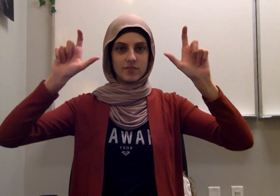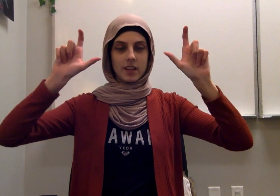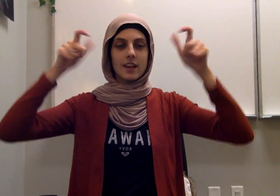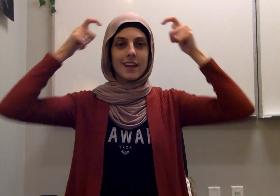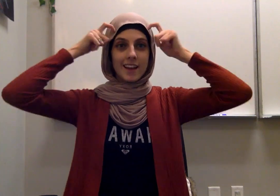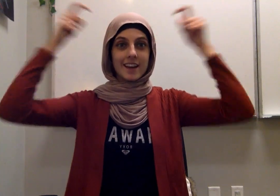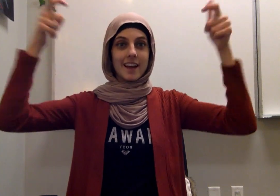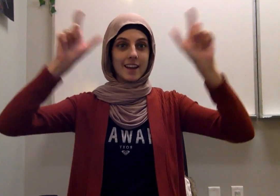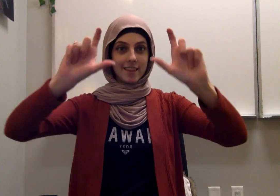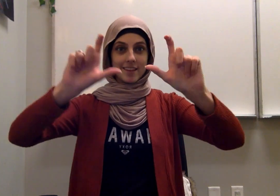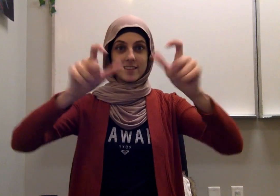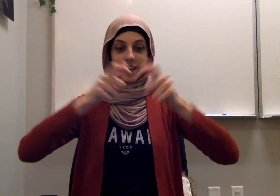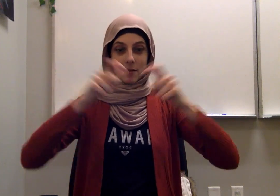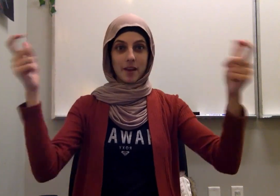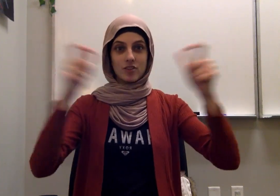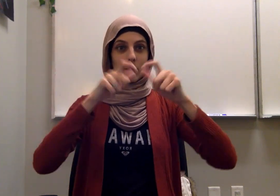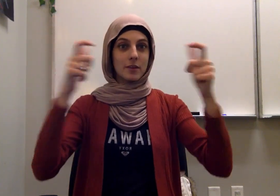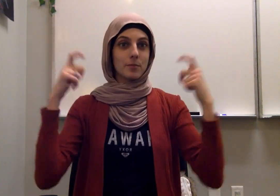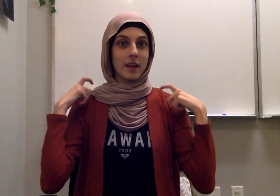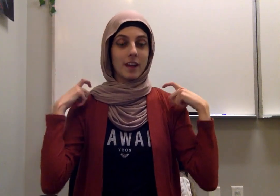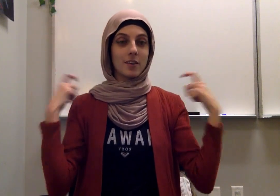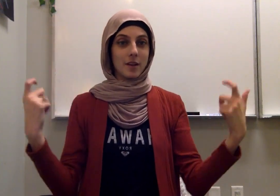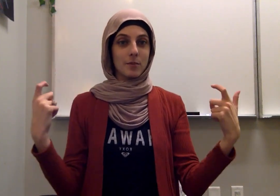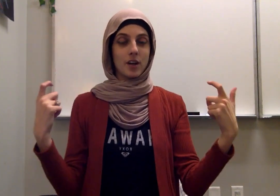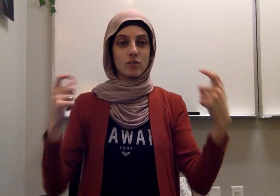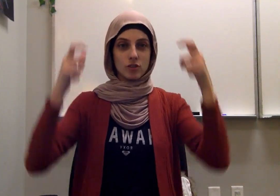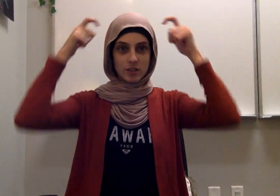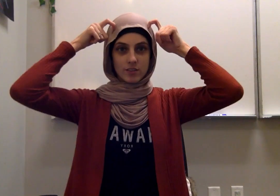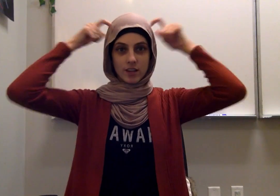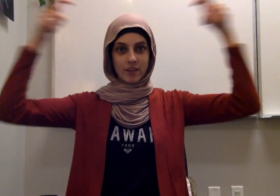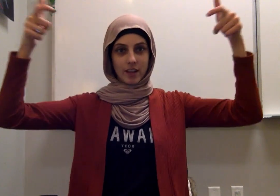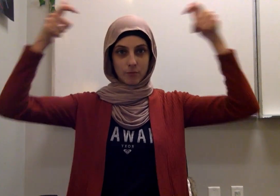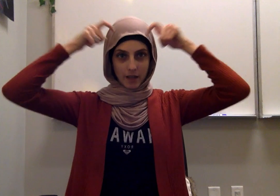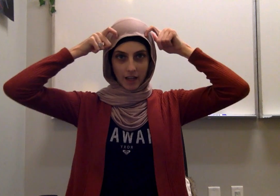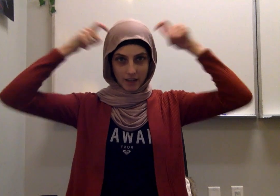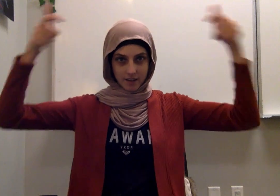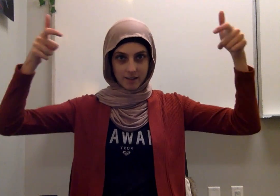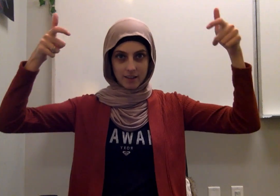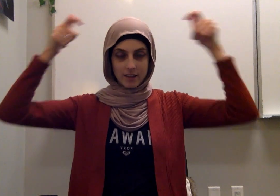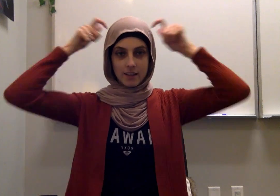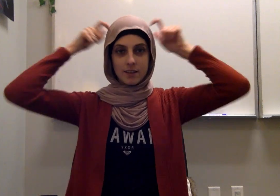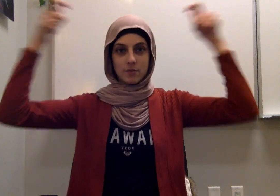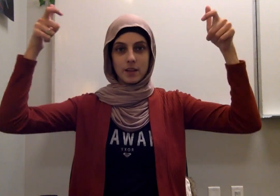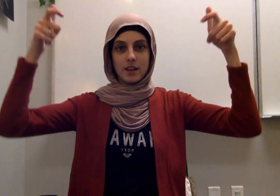Okay, again, the same hand shape as big. We had broad shoulders, and now we have big-headed. Big-headed.